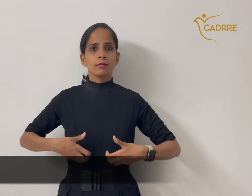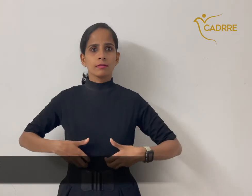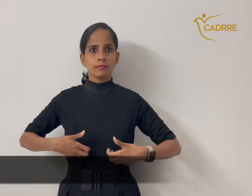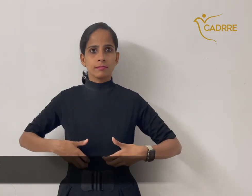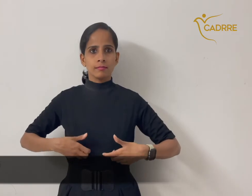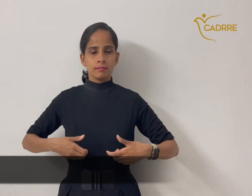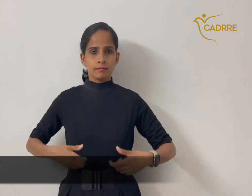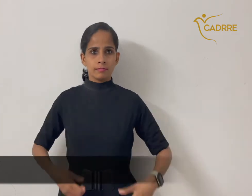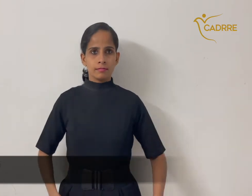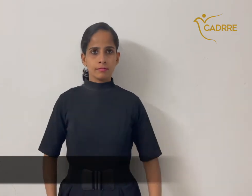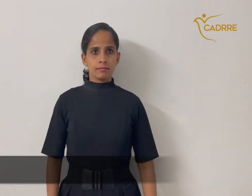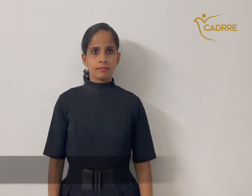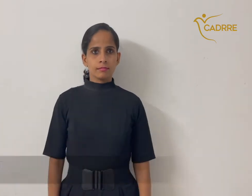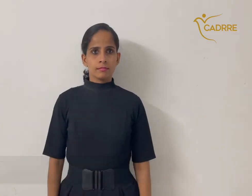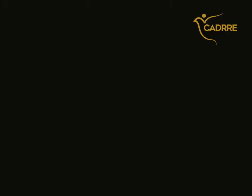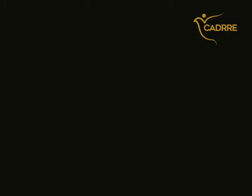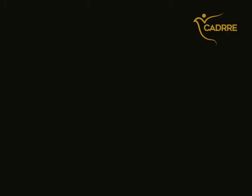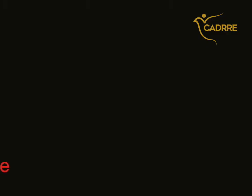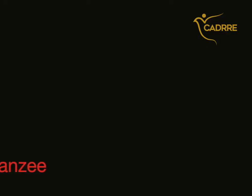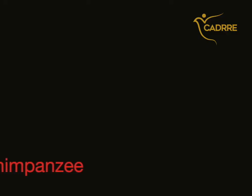Monkey sign.